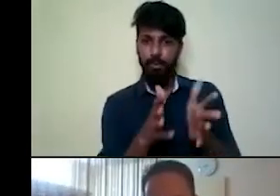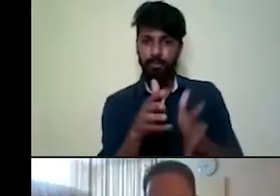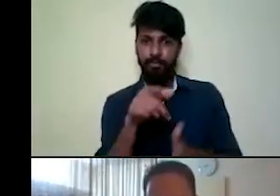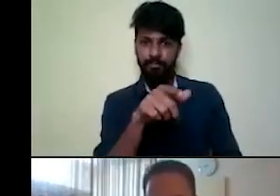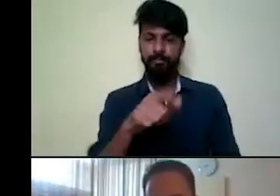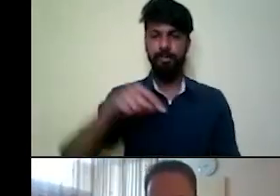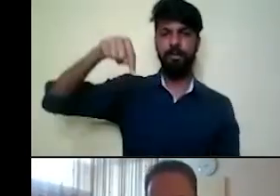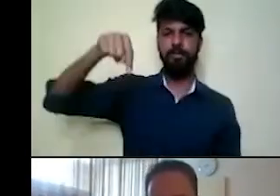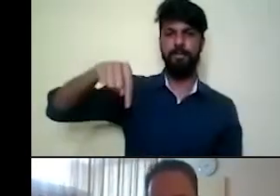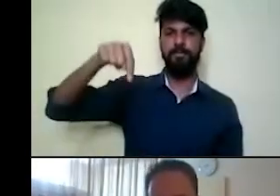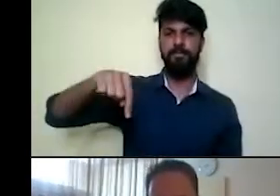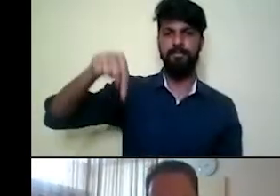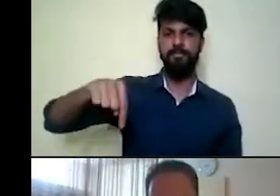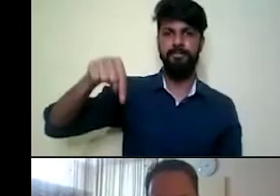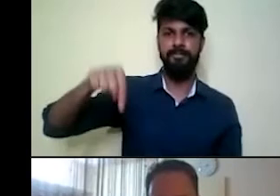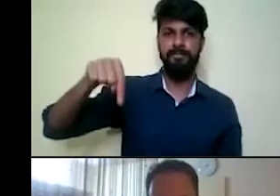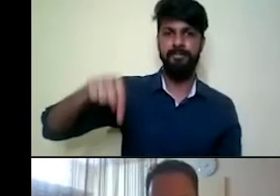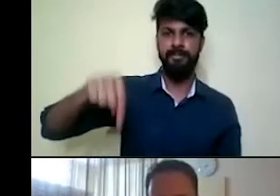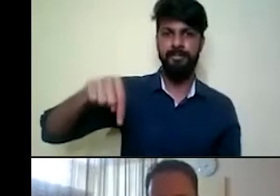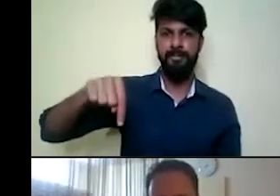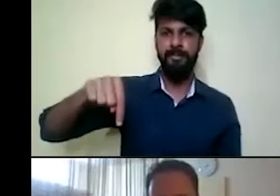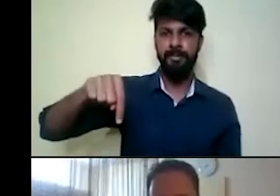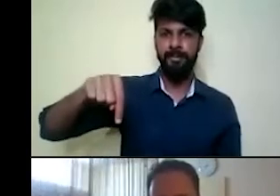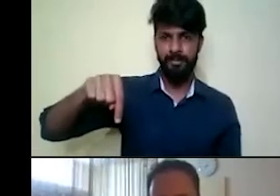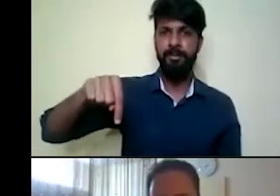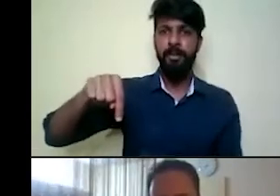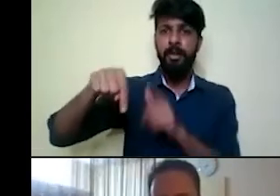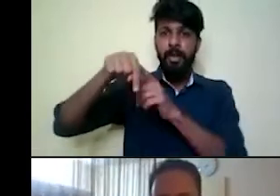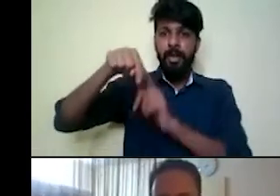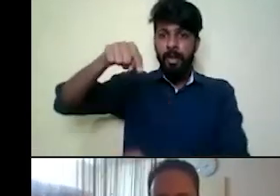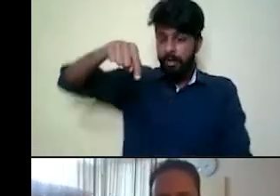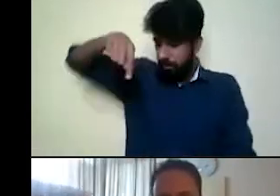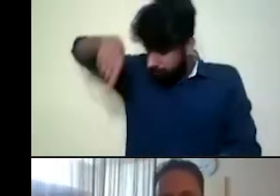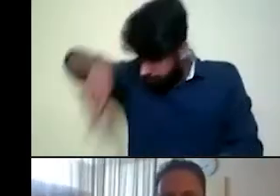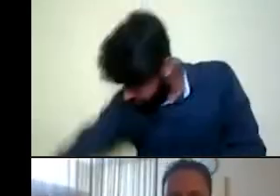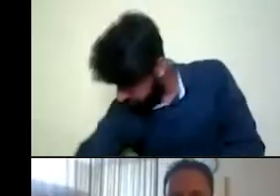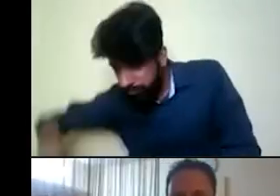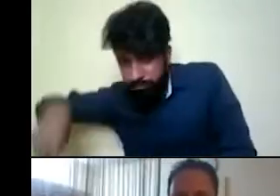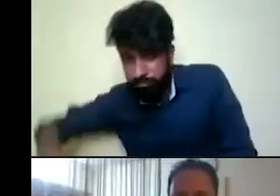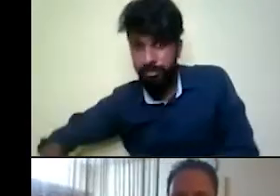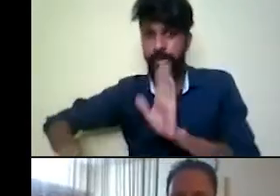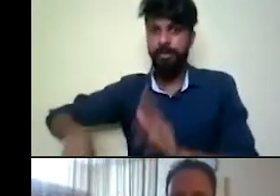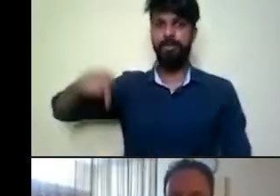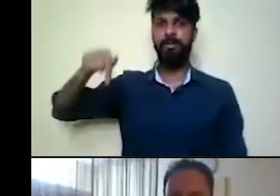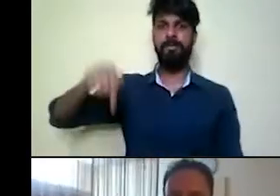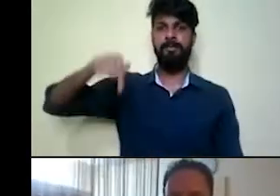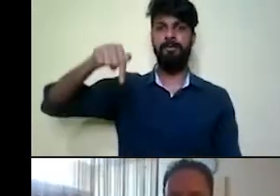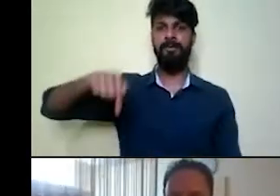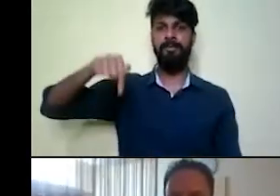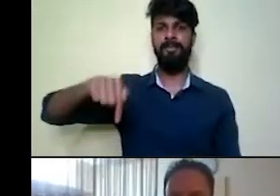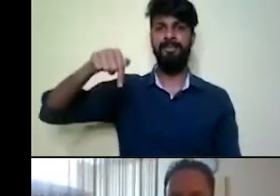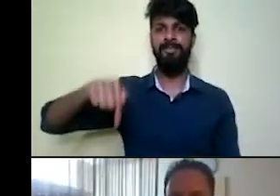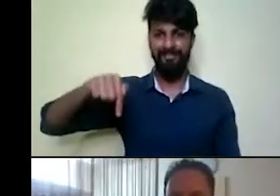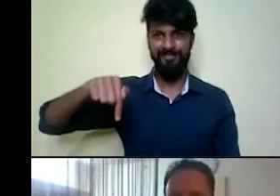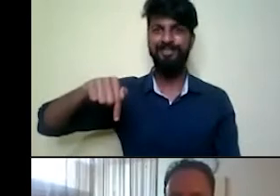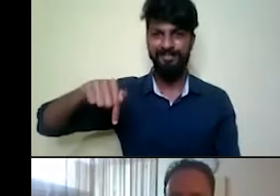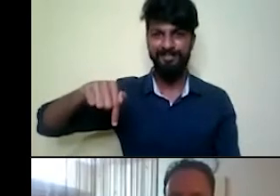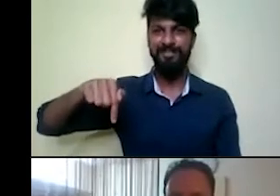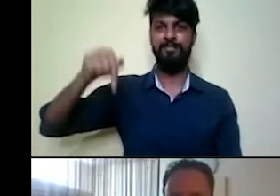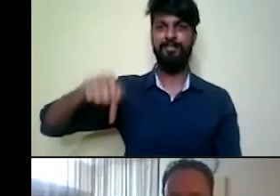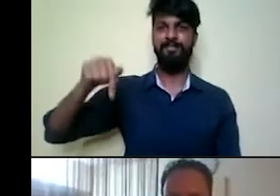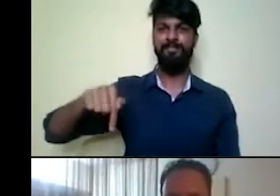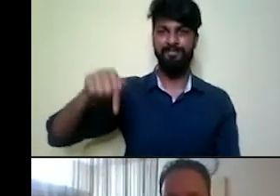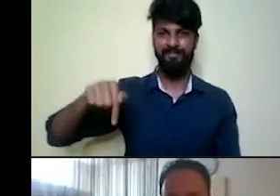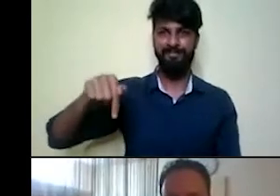doing. All right. So this word, today. Today. Don't go all the way down. Just, you know,